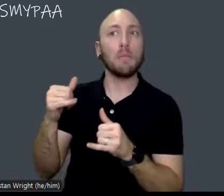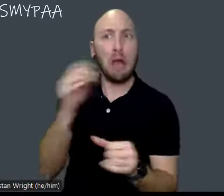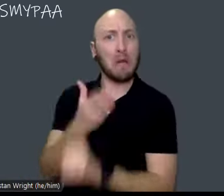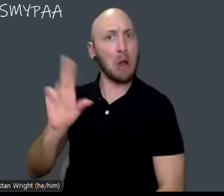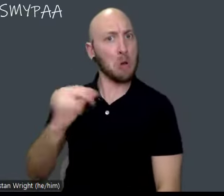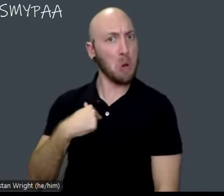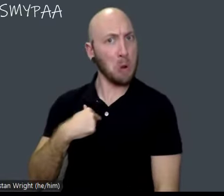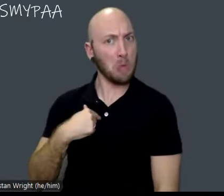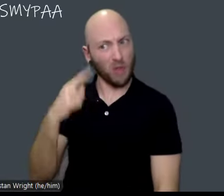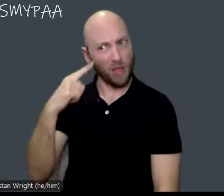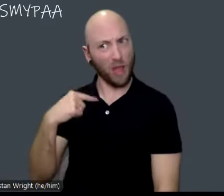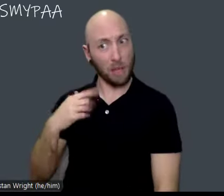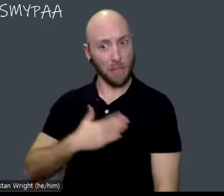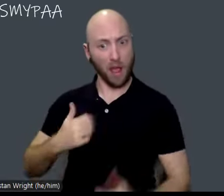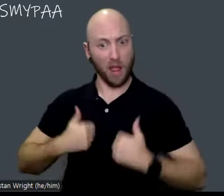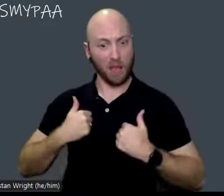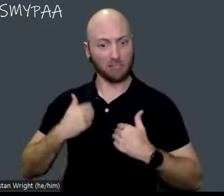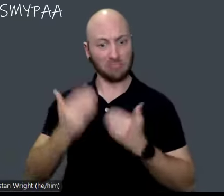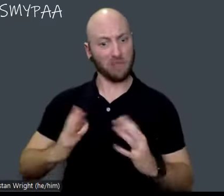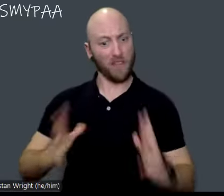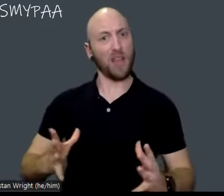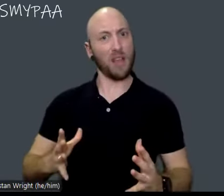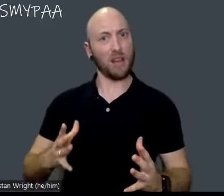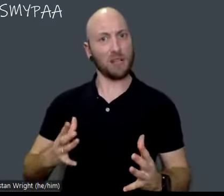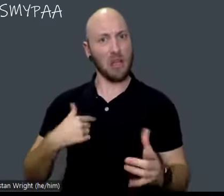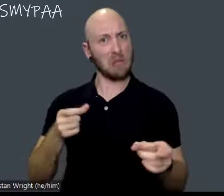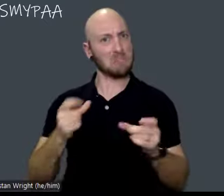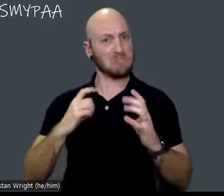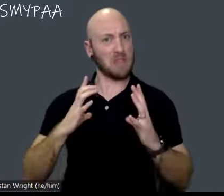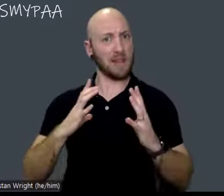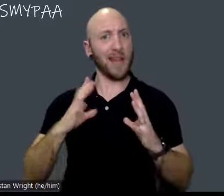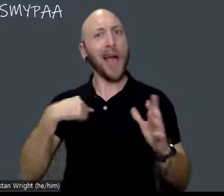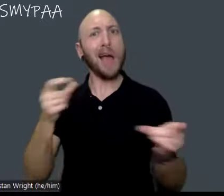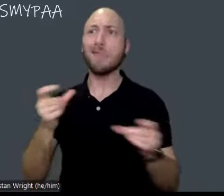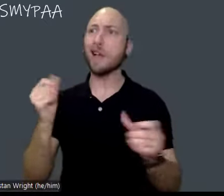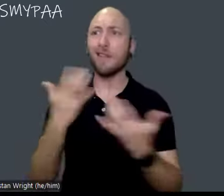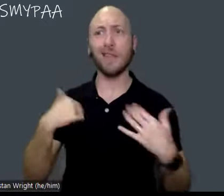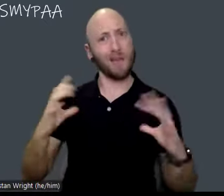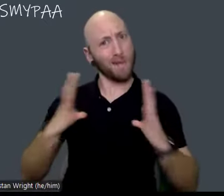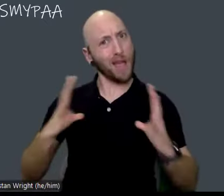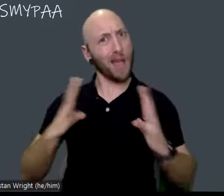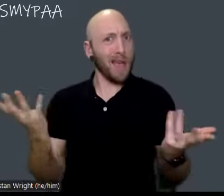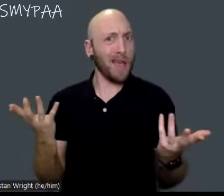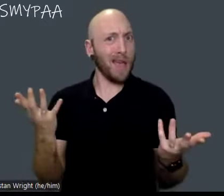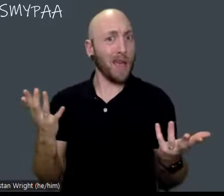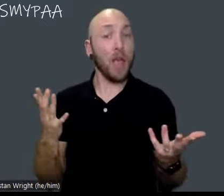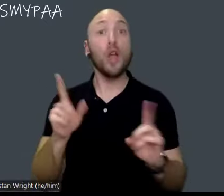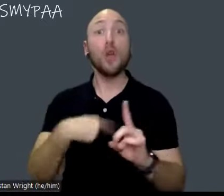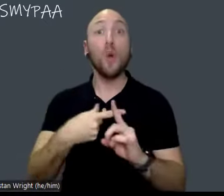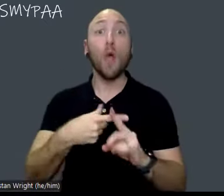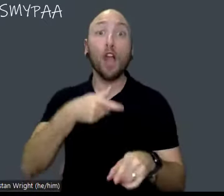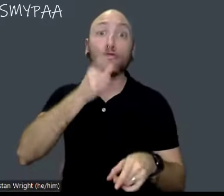So I didn't think that my life was unmanageable, because I pretty much managed everything. I managed to get home after